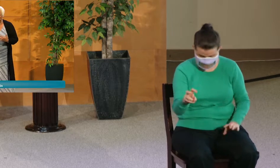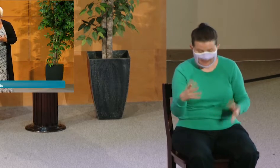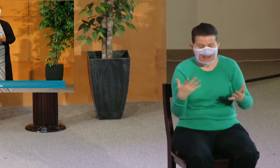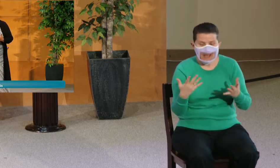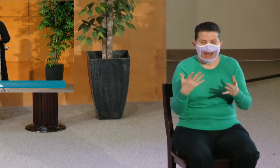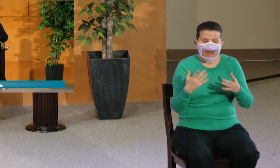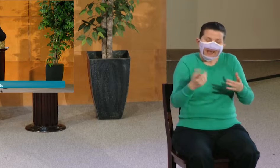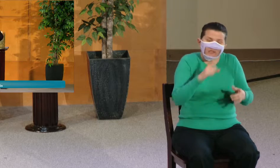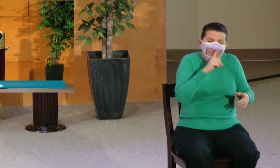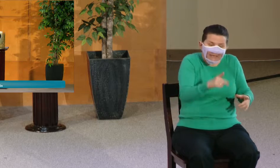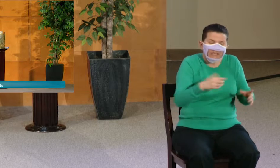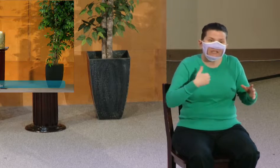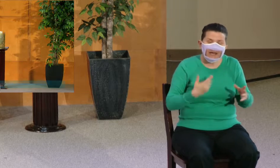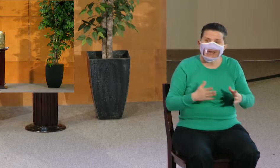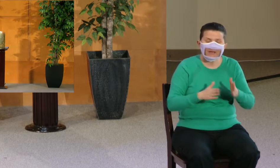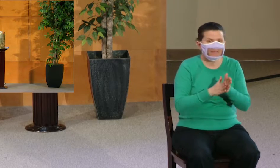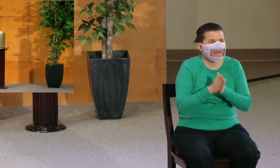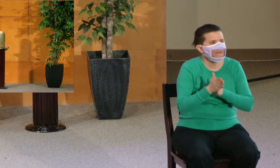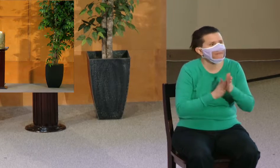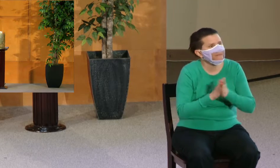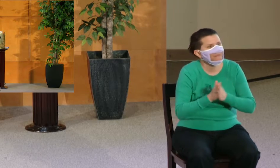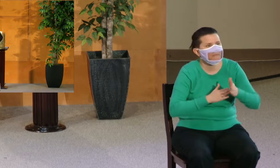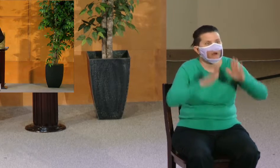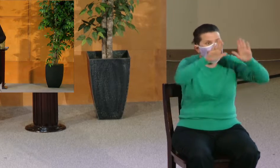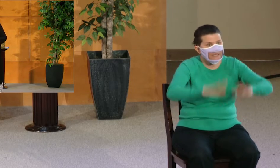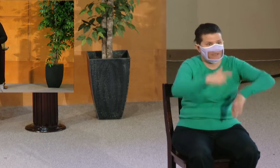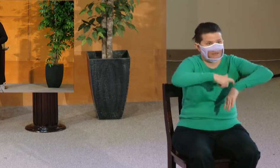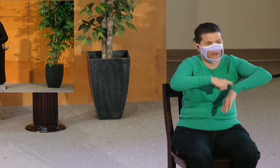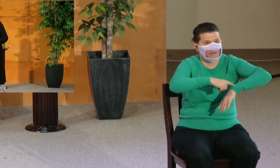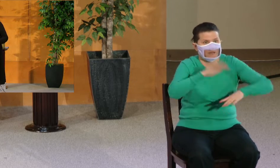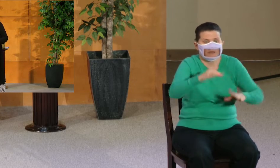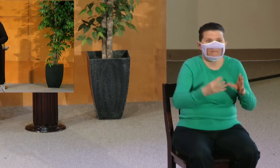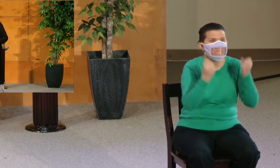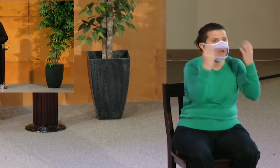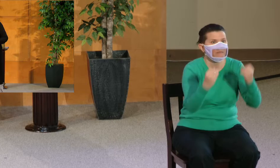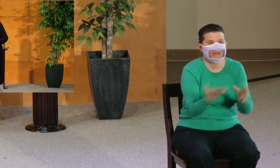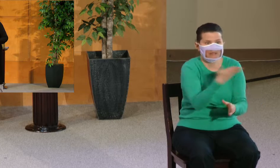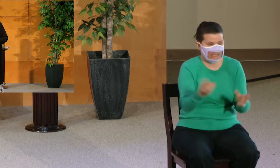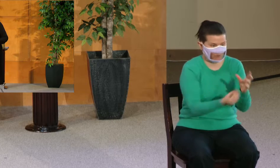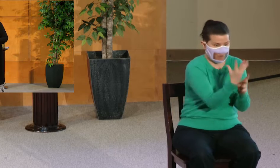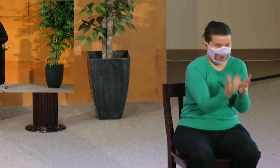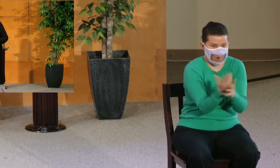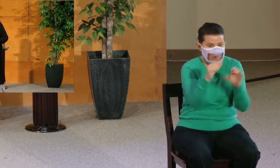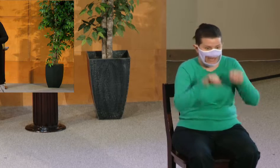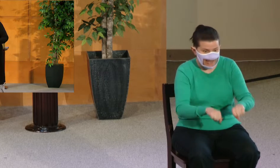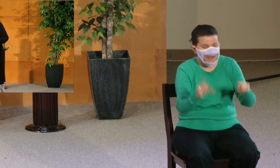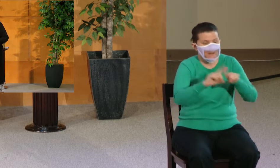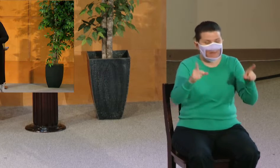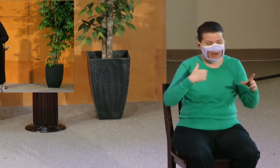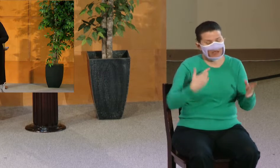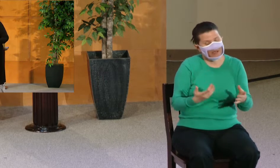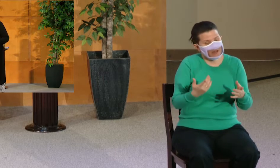all involved, but it can also be really uncomfortable, right? Because the old way has been disrupted. The old